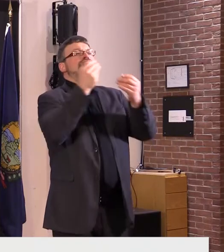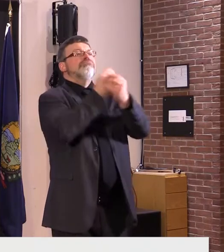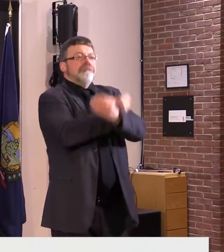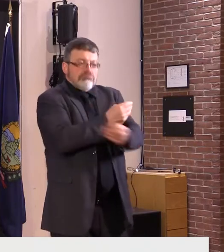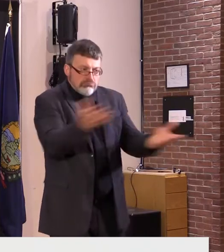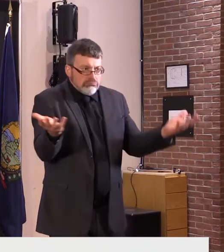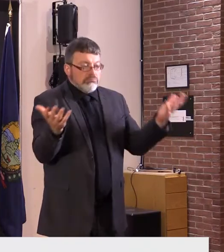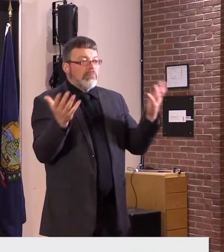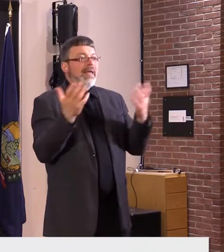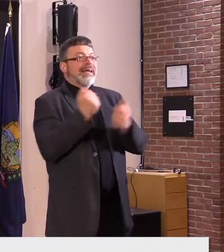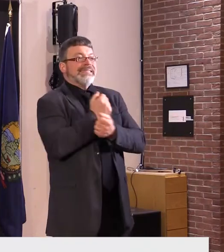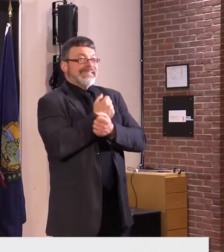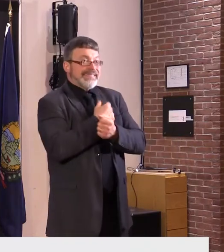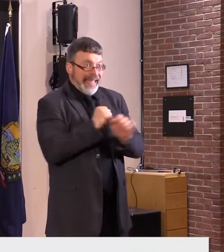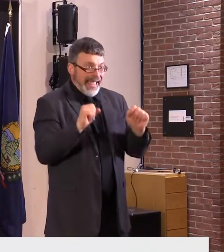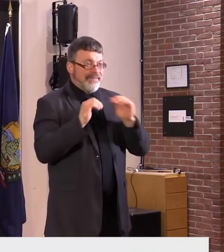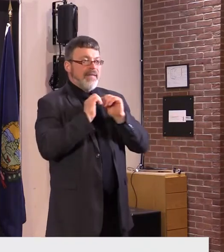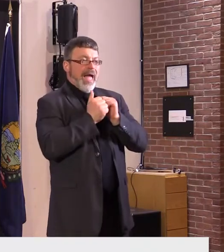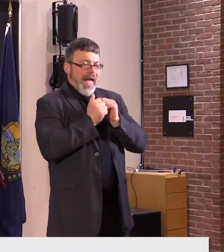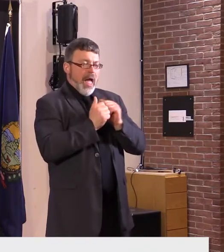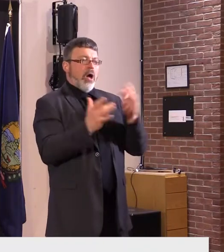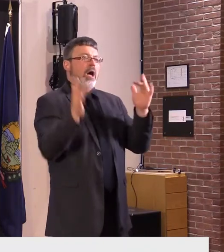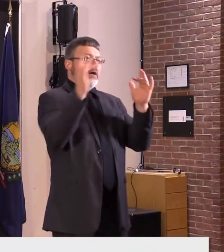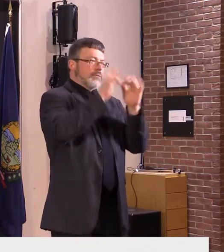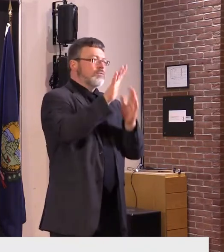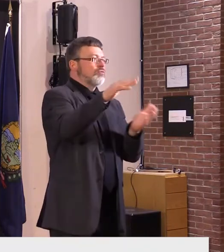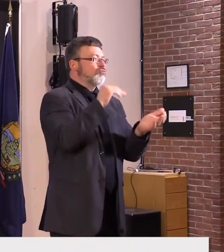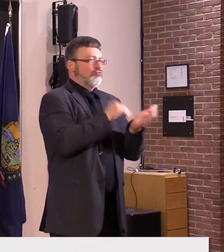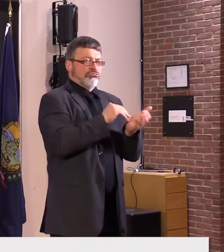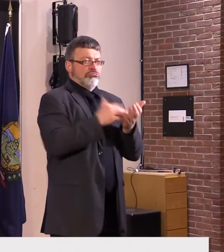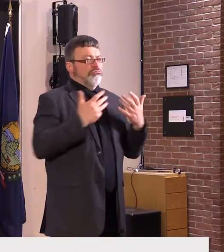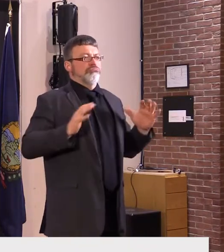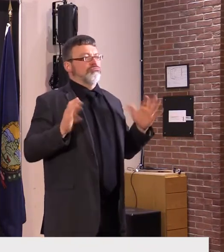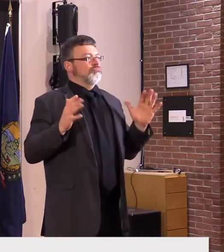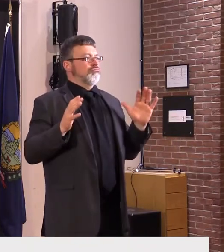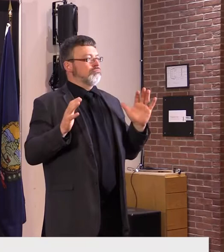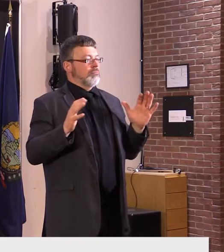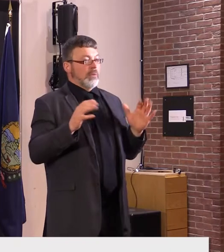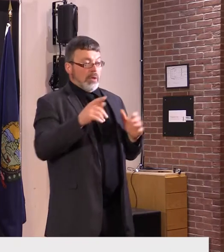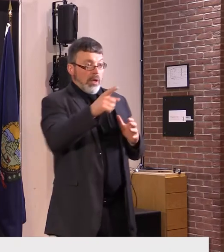because this is a stressful time. So they're getting a lot of guidance as well.